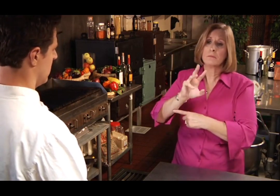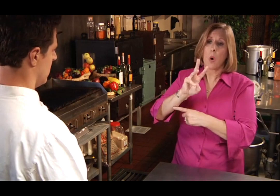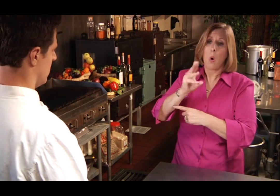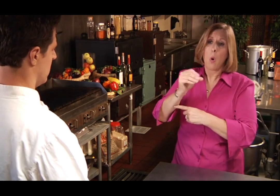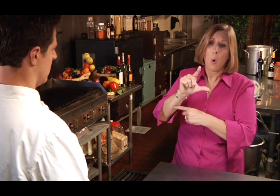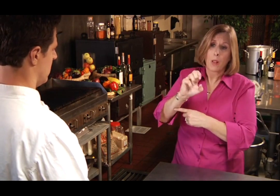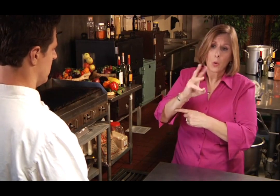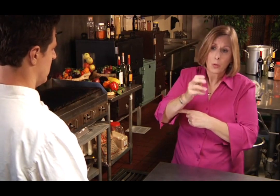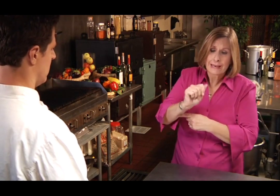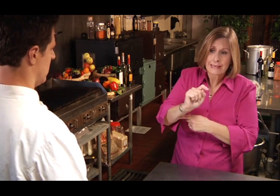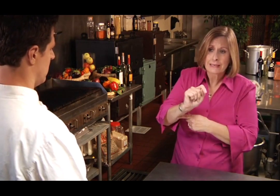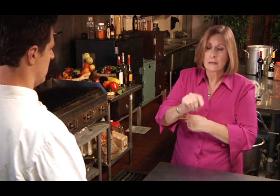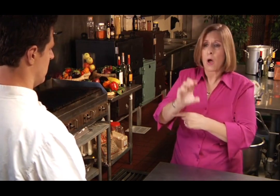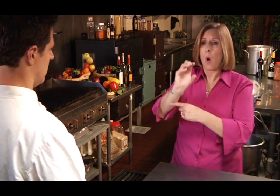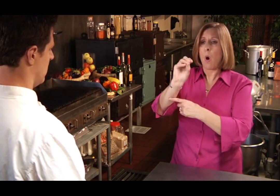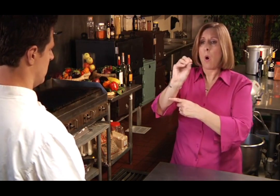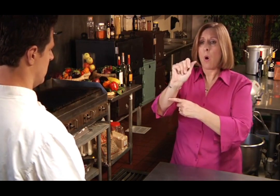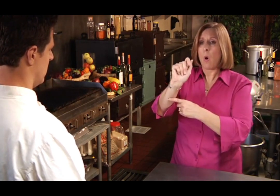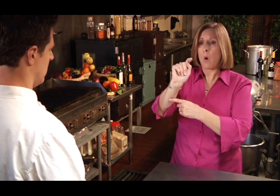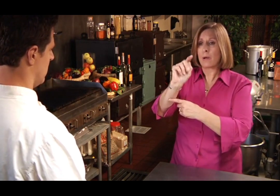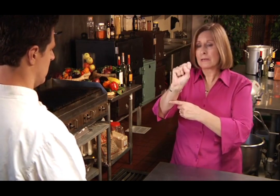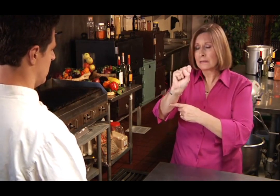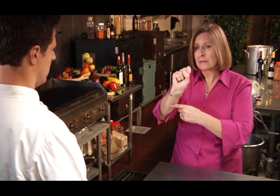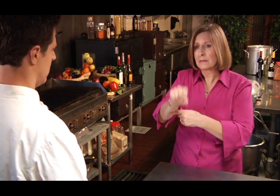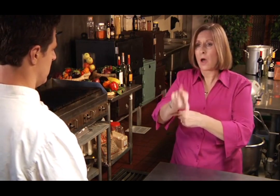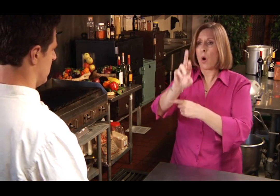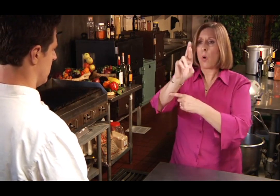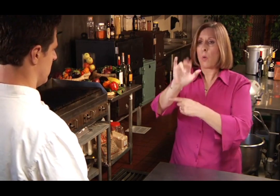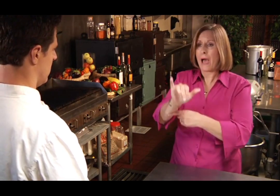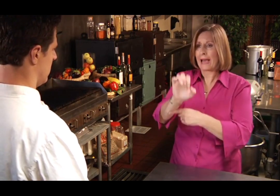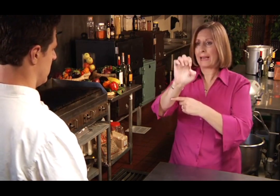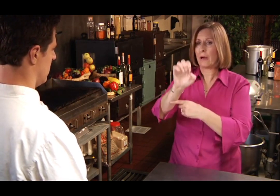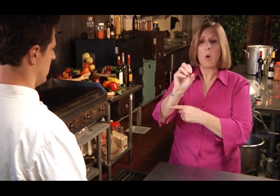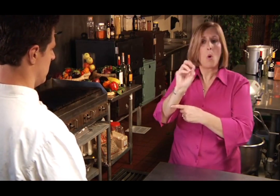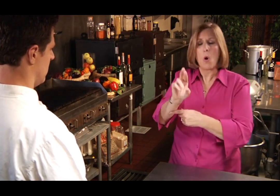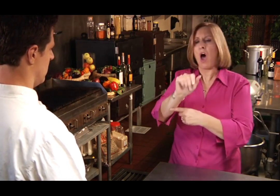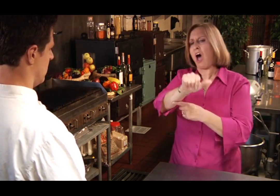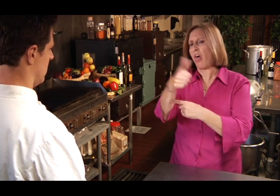for whole wheat, oats, rye, or another grain.